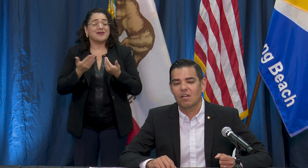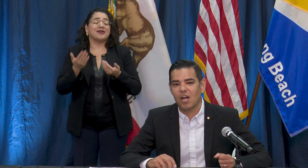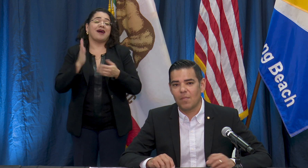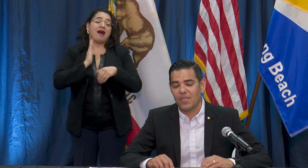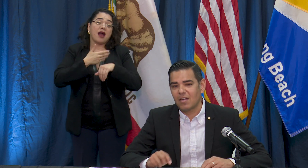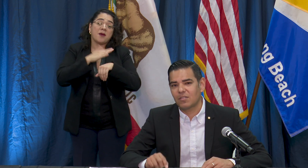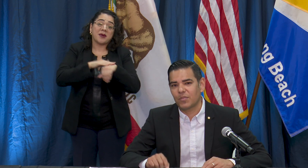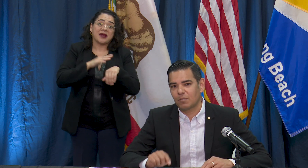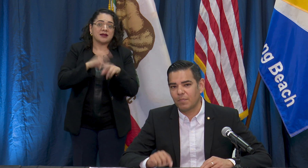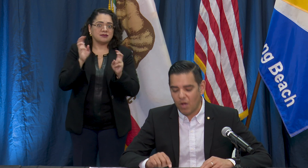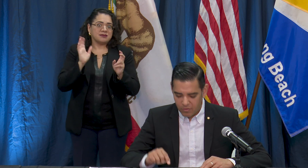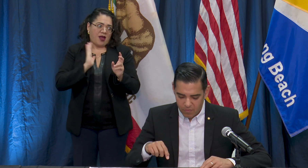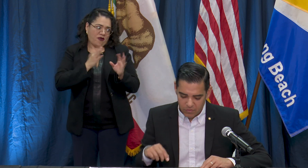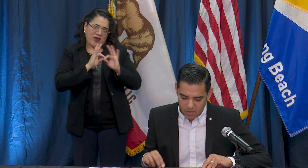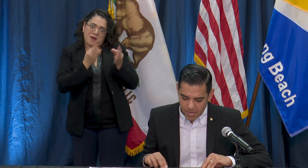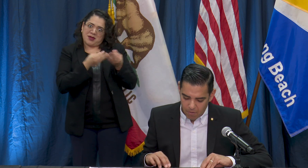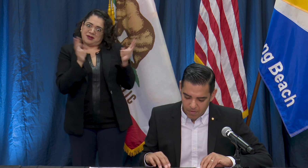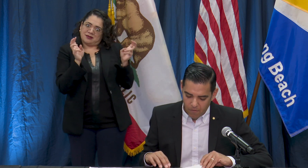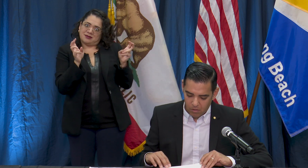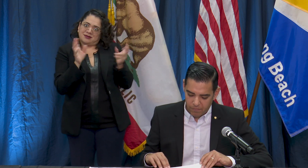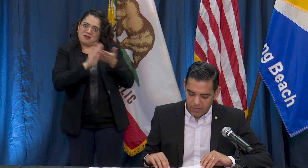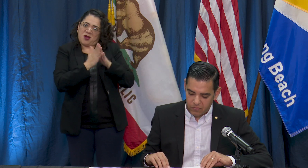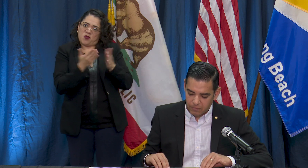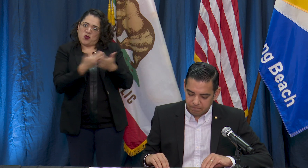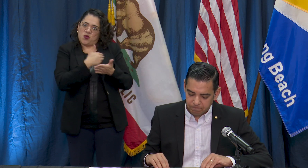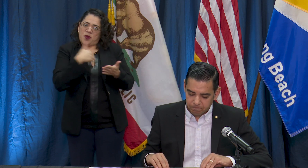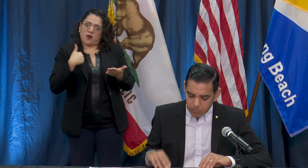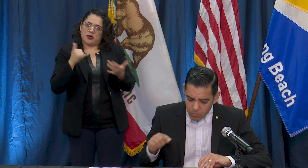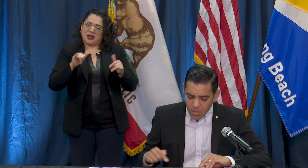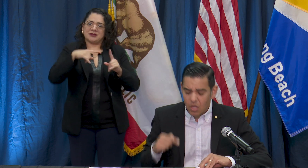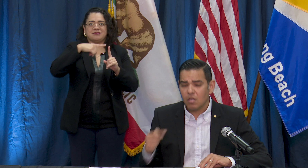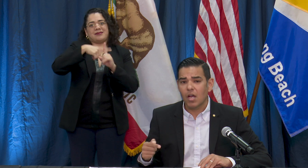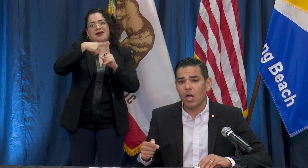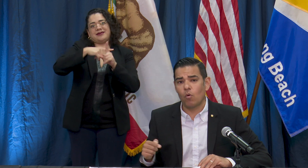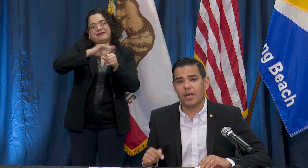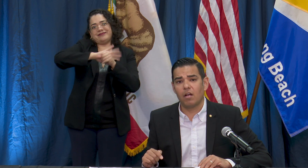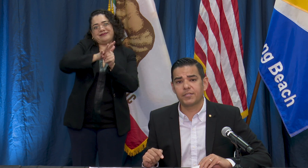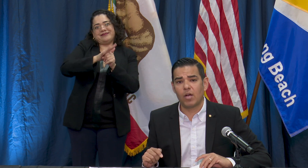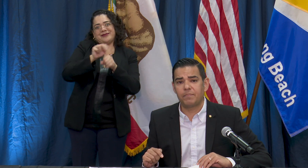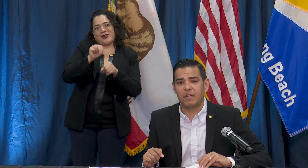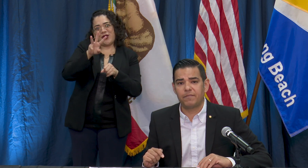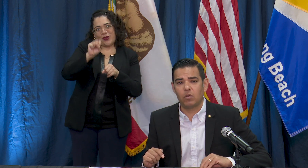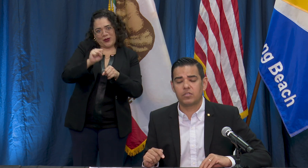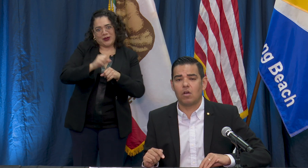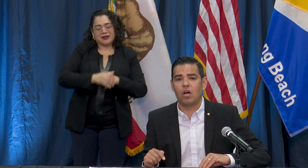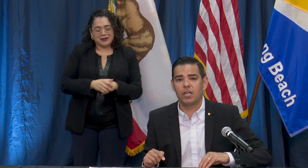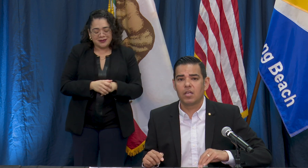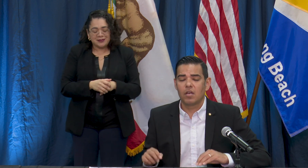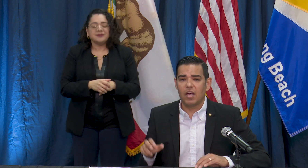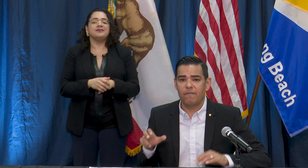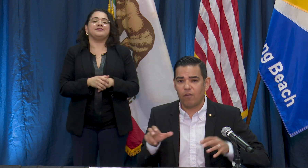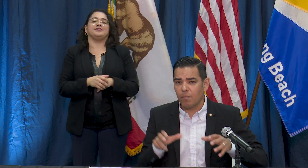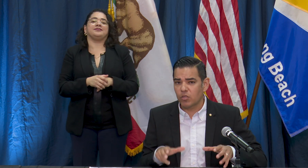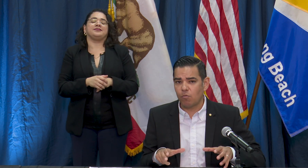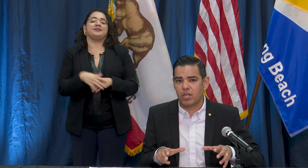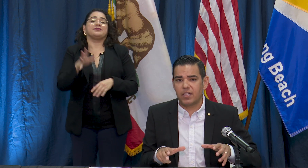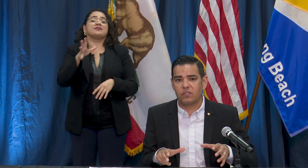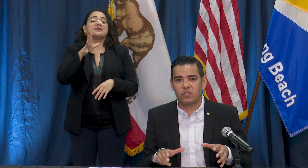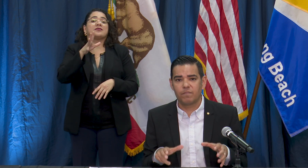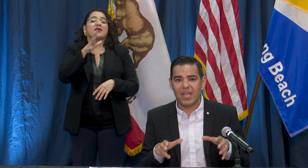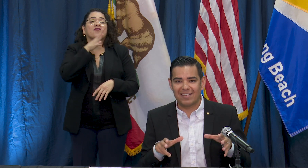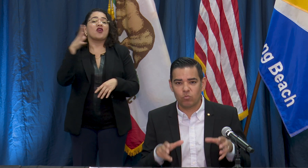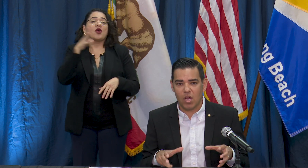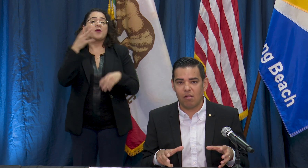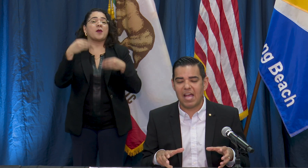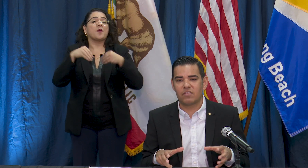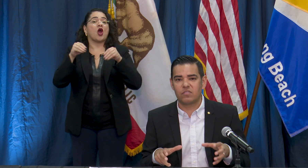cases. And that is something that's been positive that's come out of all of this. I want to also update folks on farmers